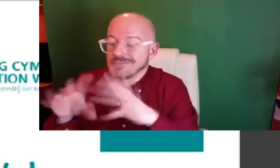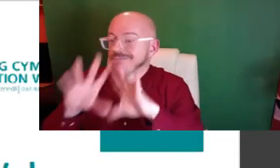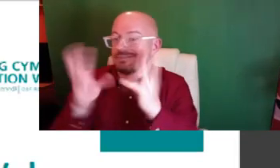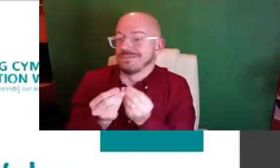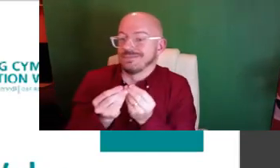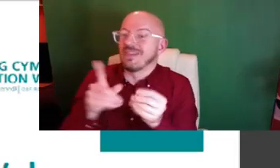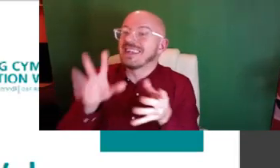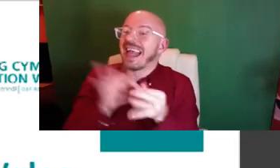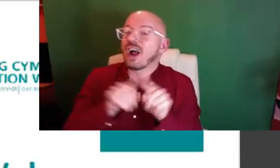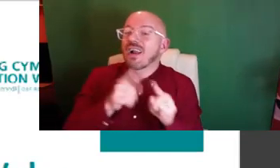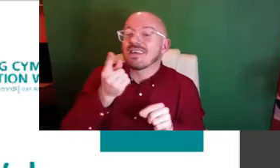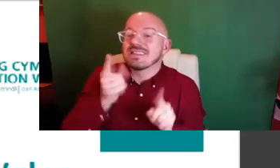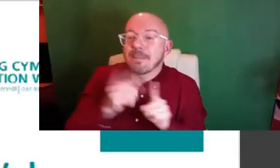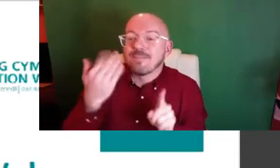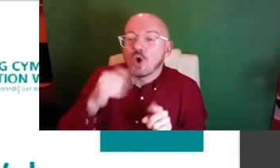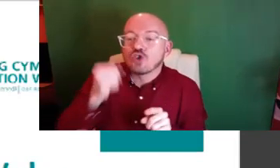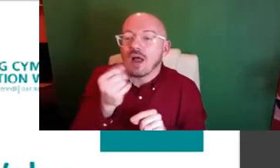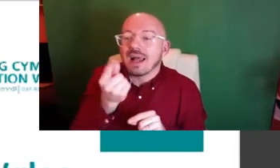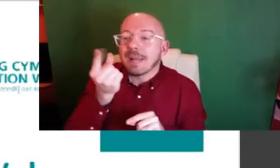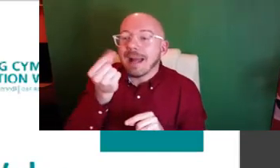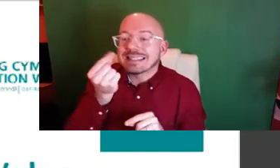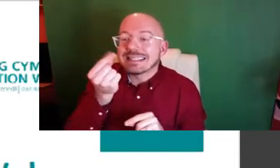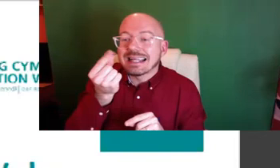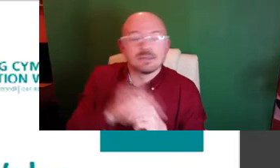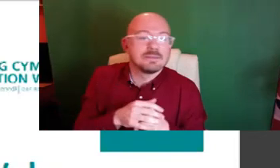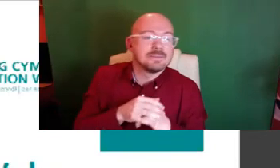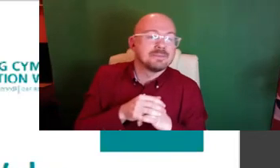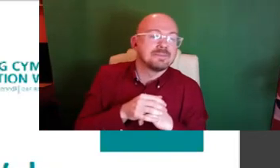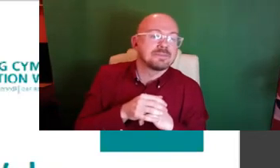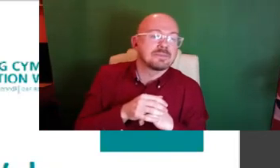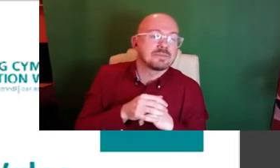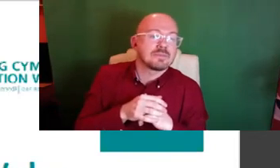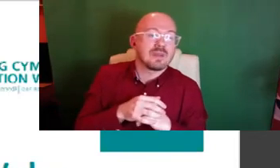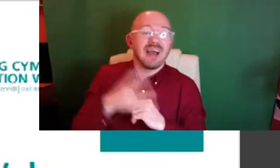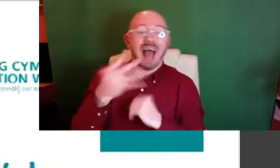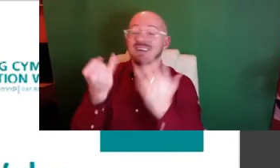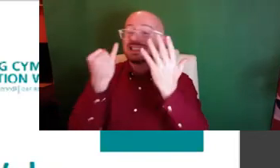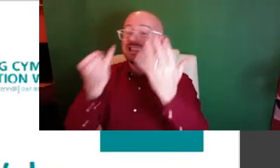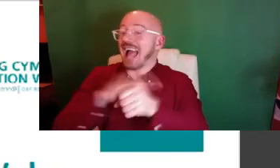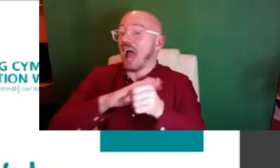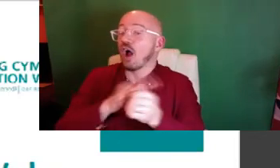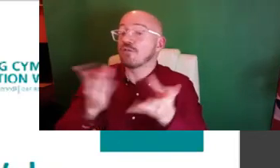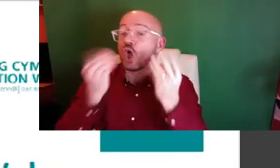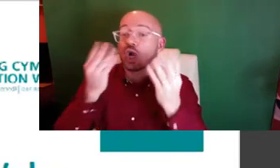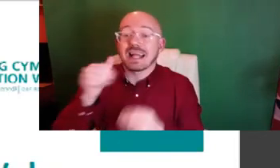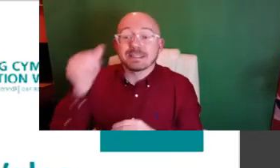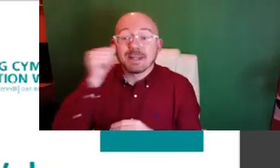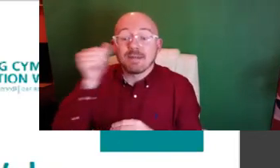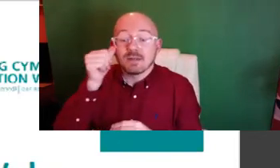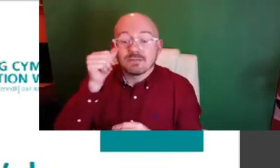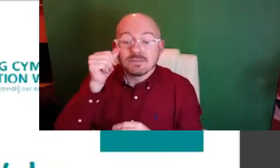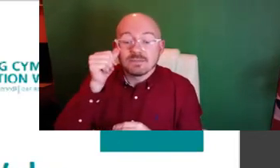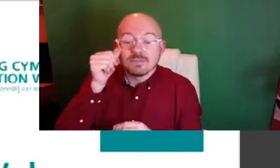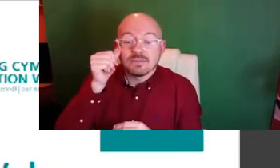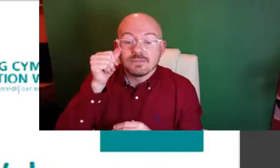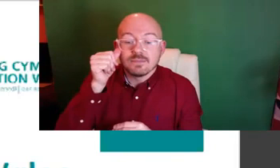There are 4 purposes that guide the whole of the curriculum. If you remember, I mentioned the 4 capacities that were outlined in